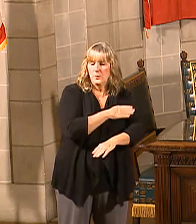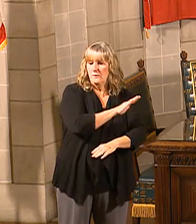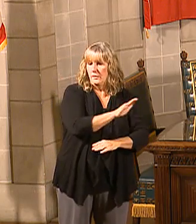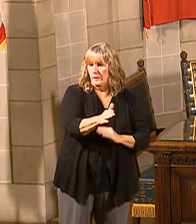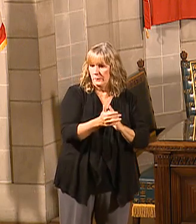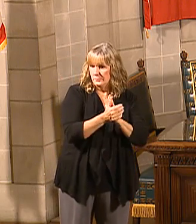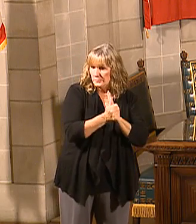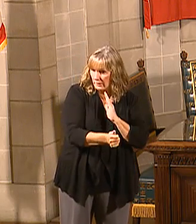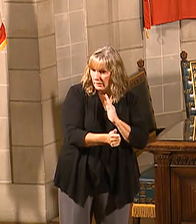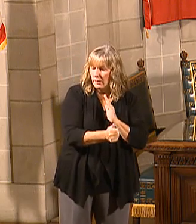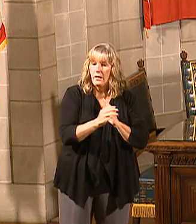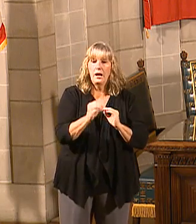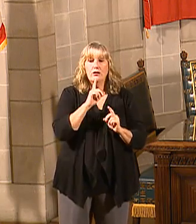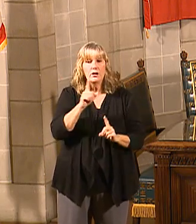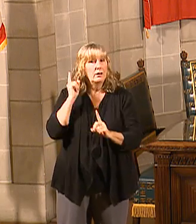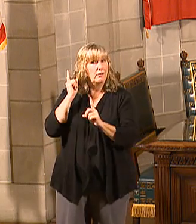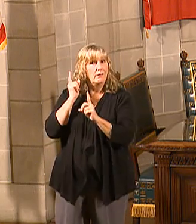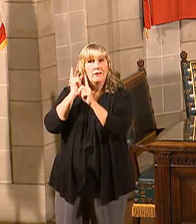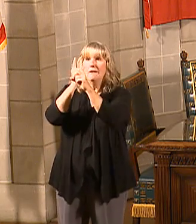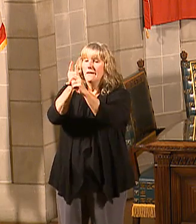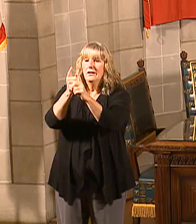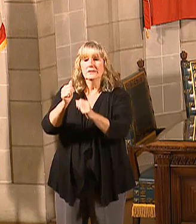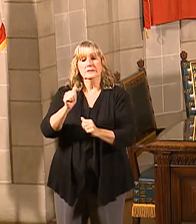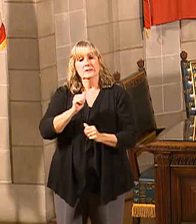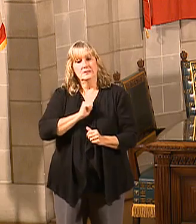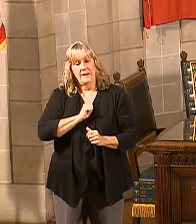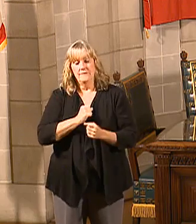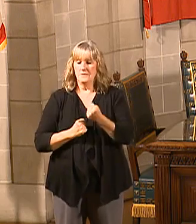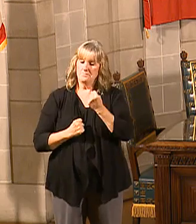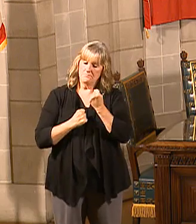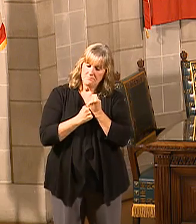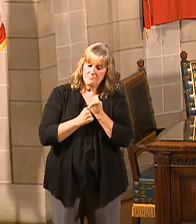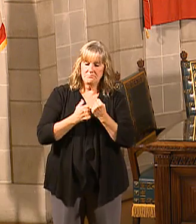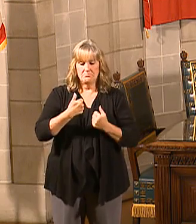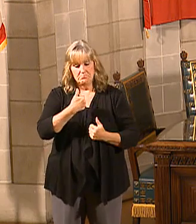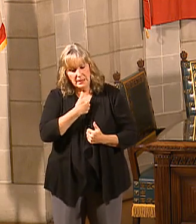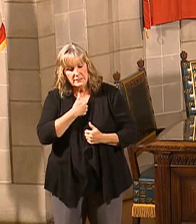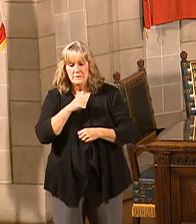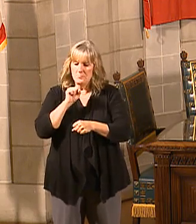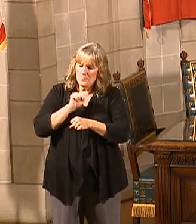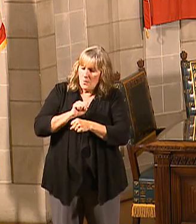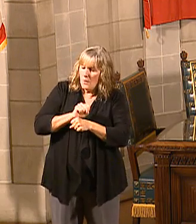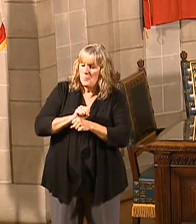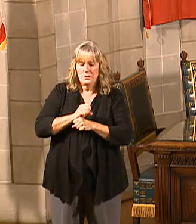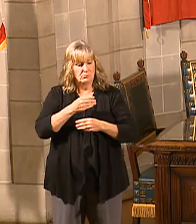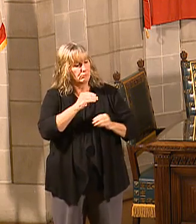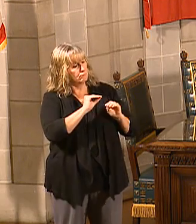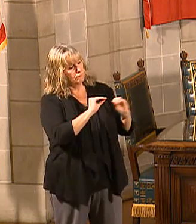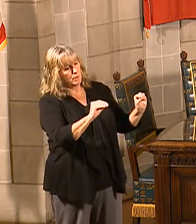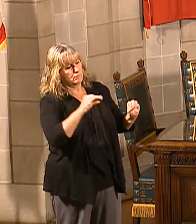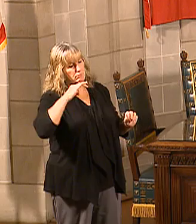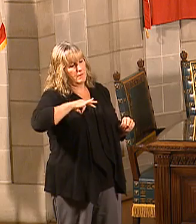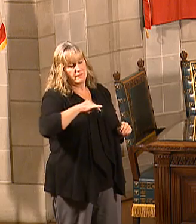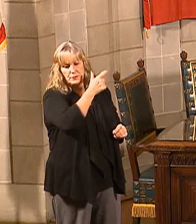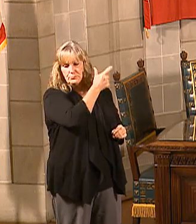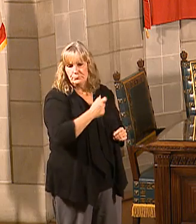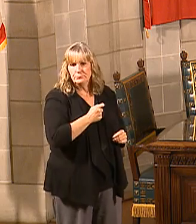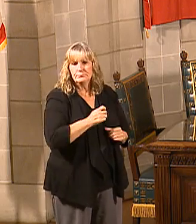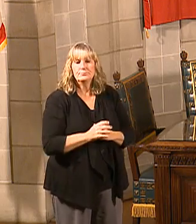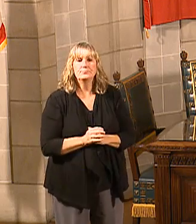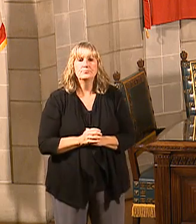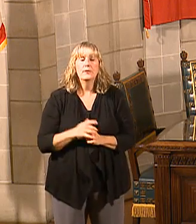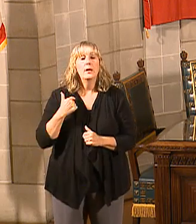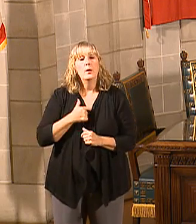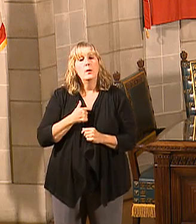the ultimate goal of self-sufficient employment based on their individual needs and desires. We continue